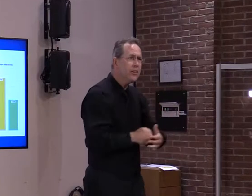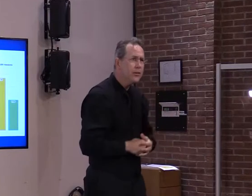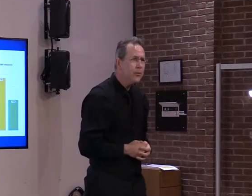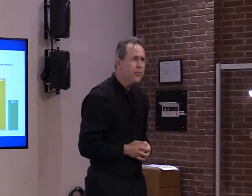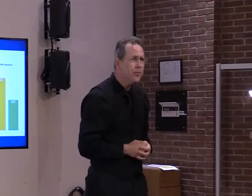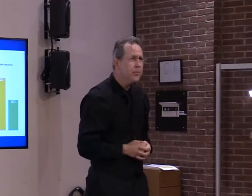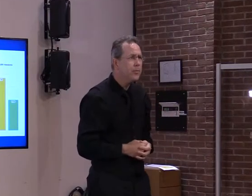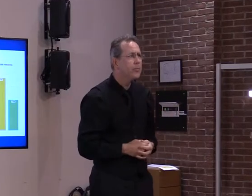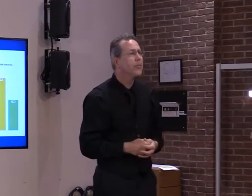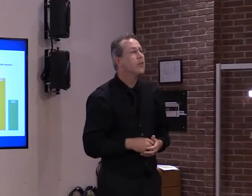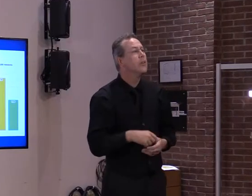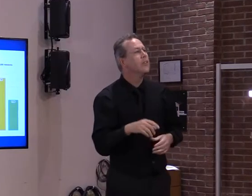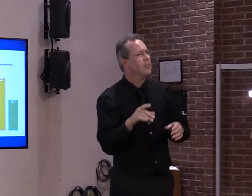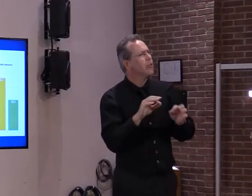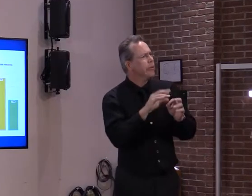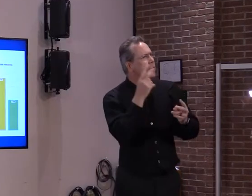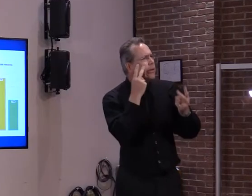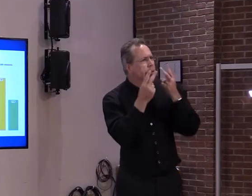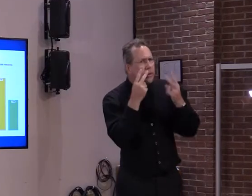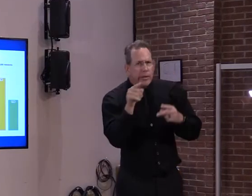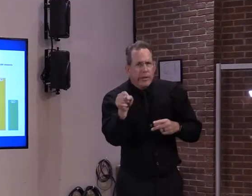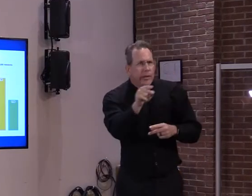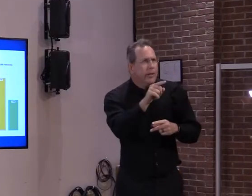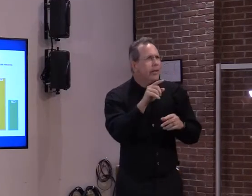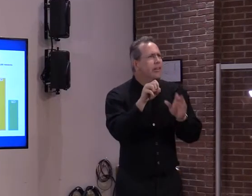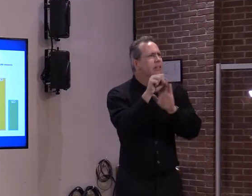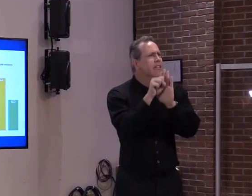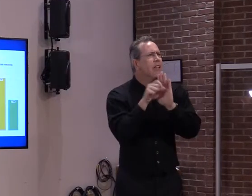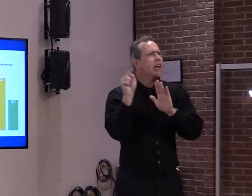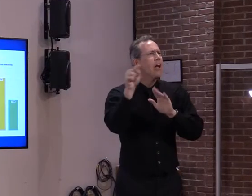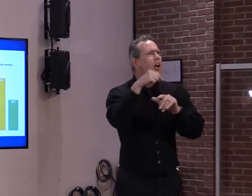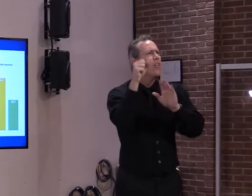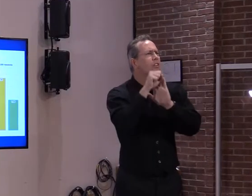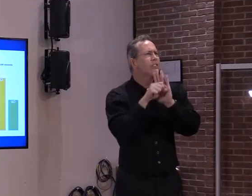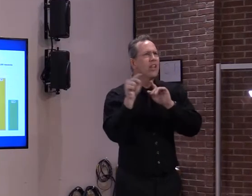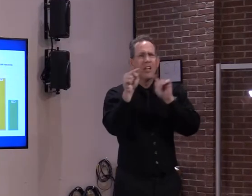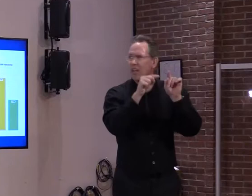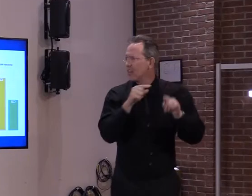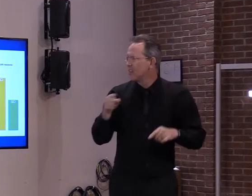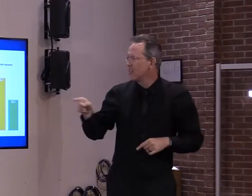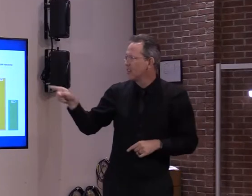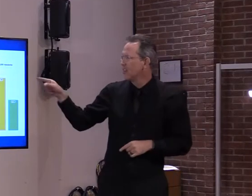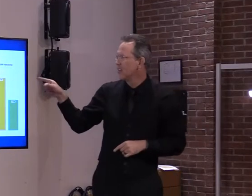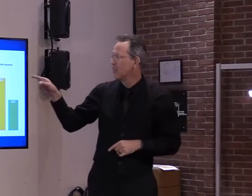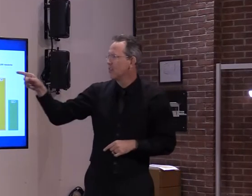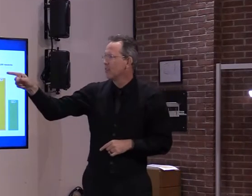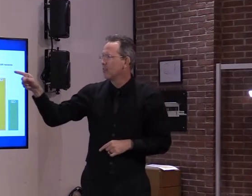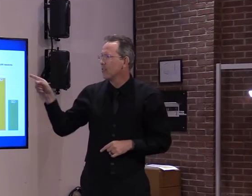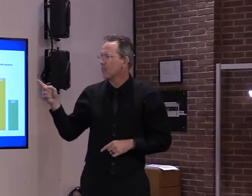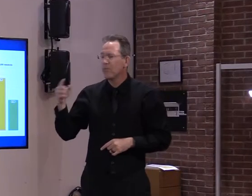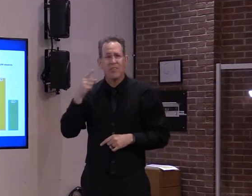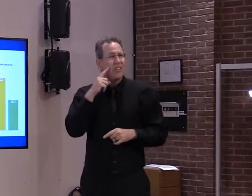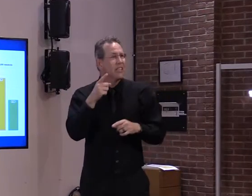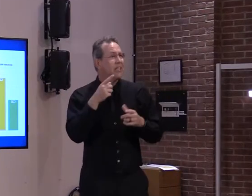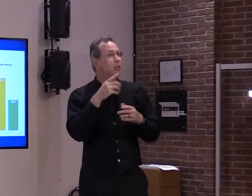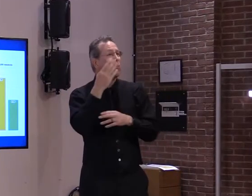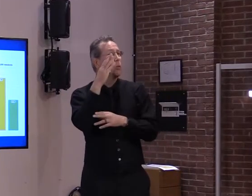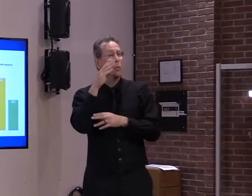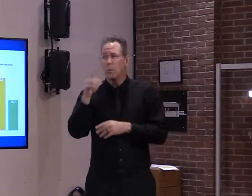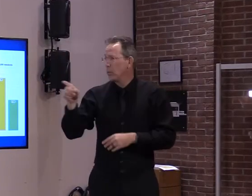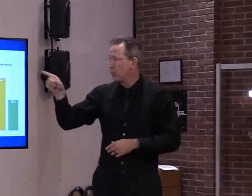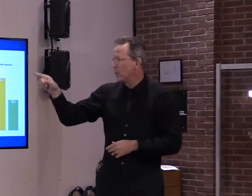a stark difference between states with high and low vaccination rates. The data tells us that states with at